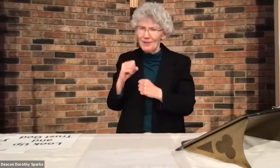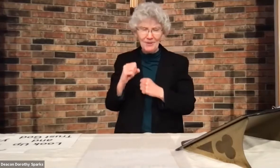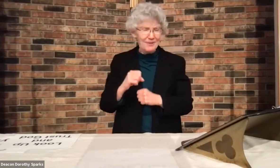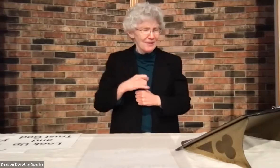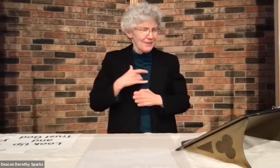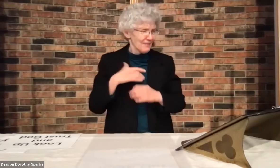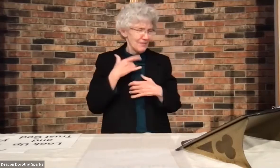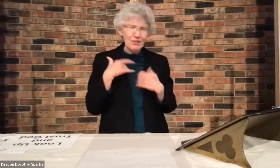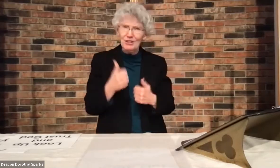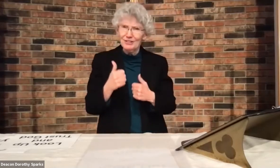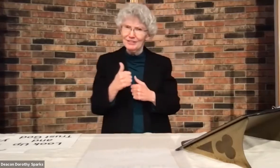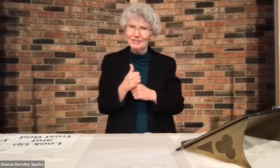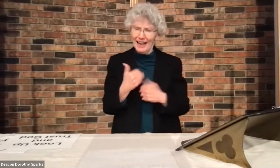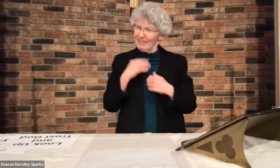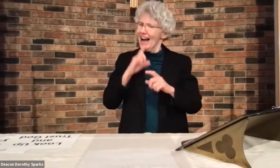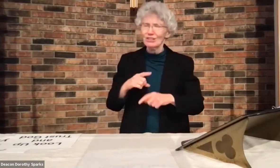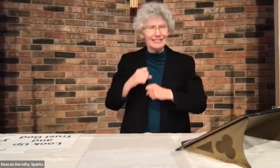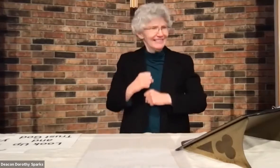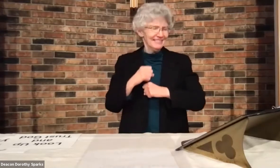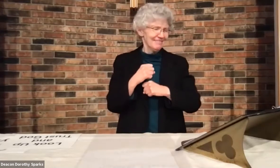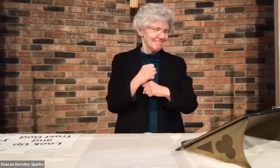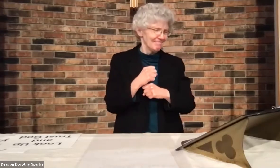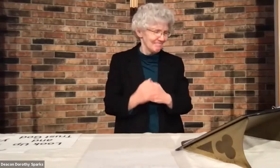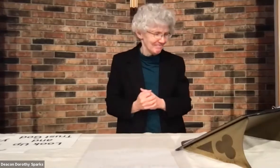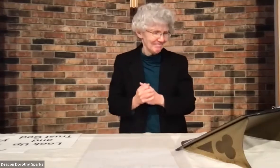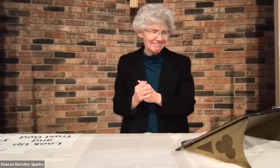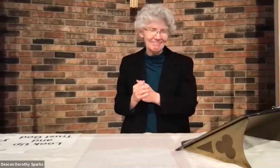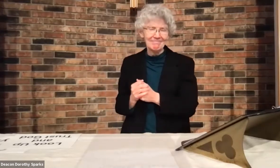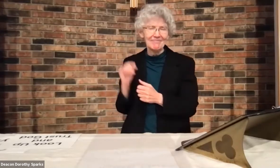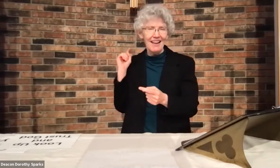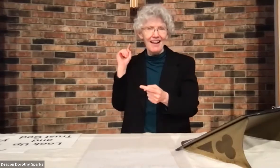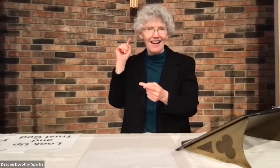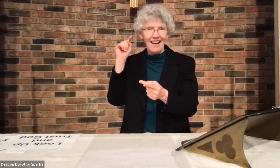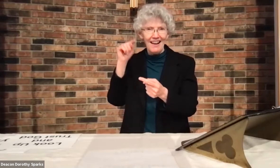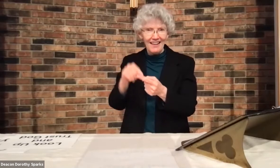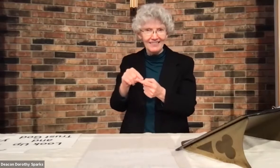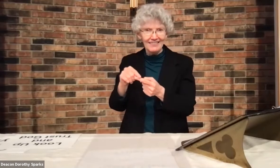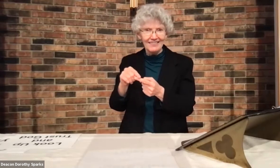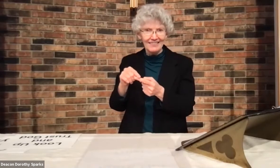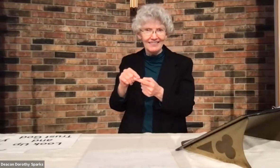saves my time and I just love Google because I got my answer